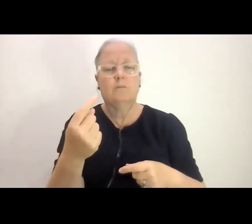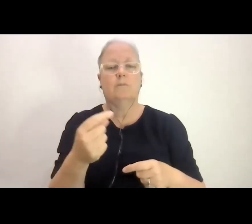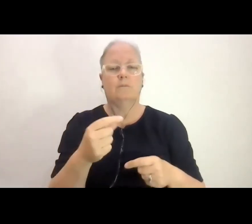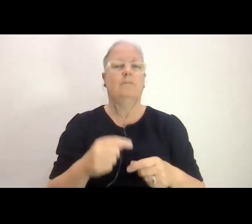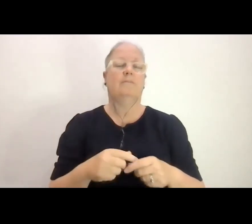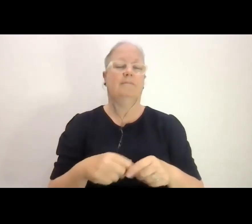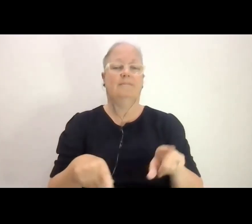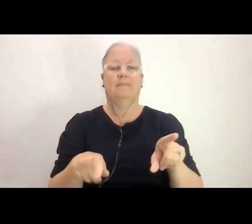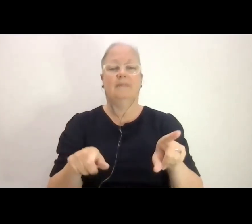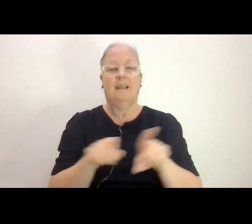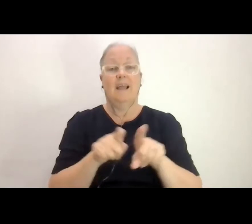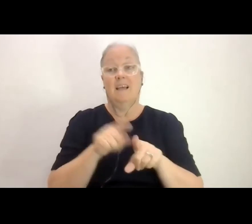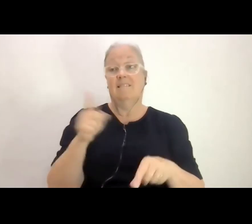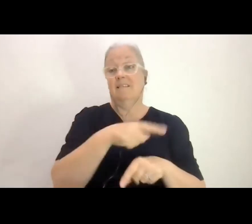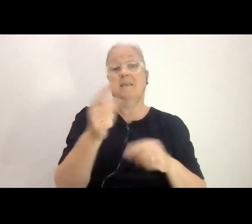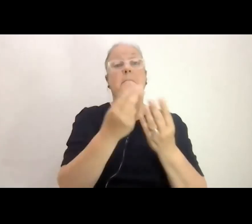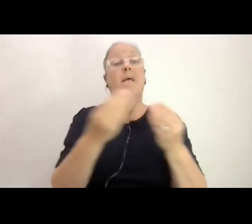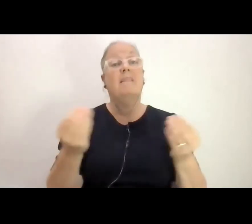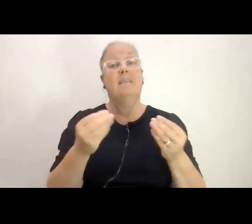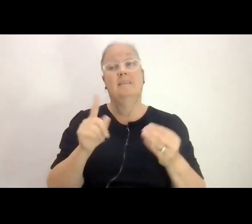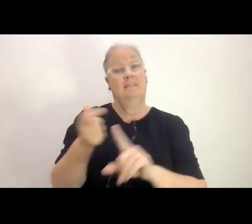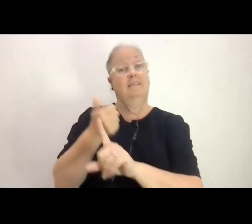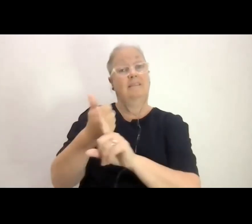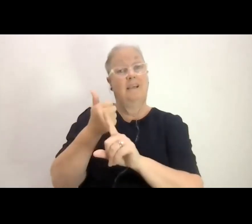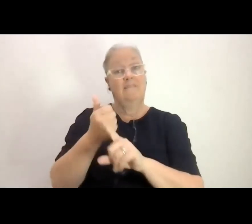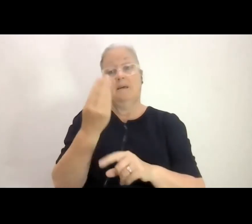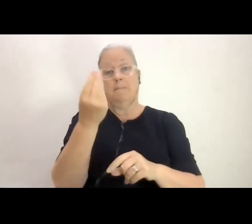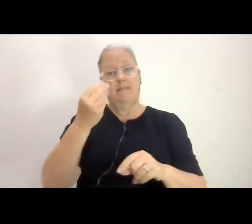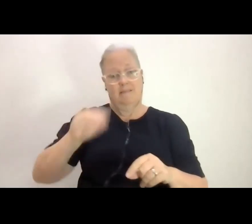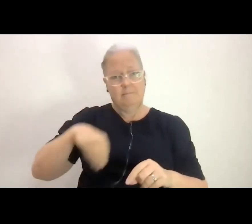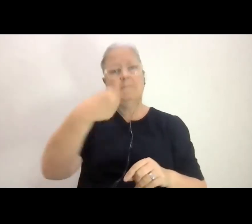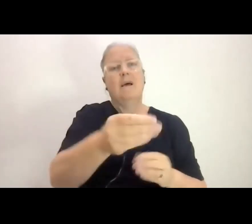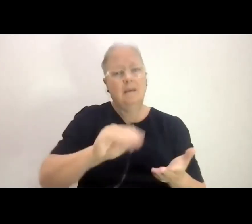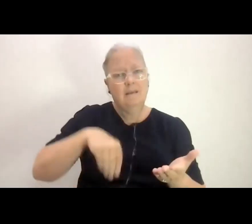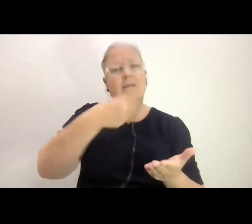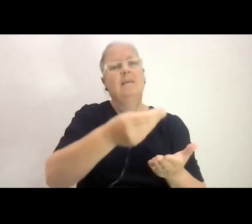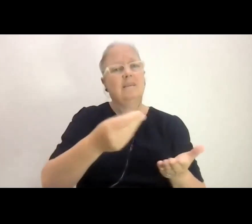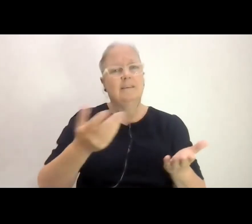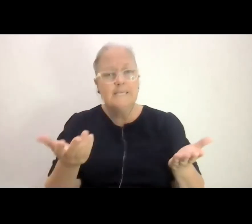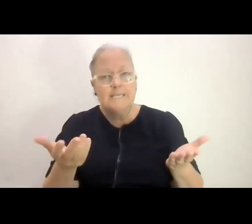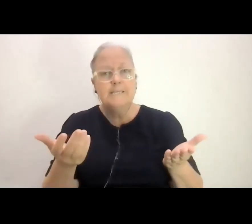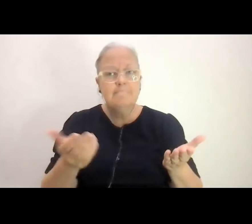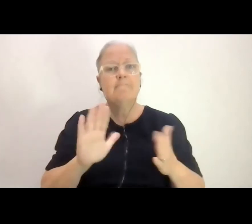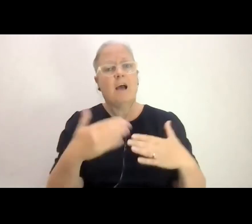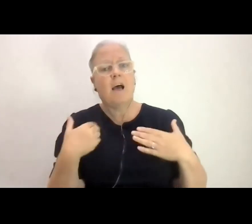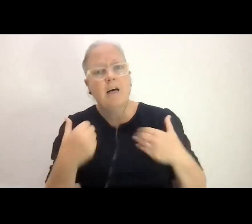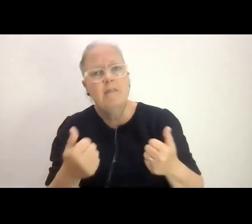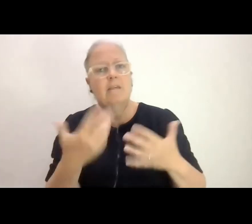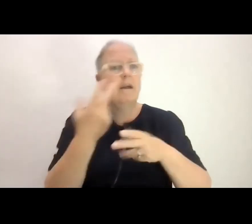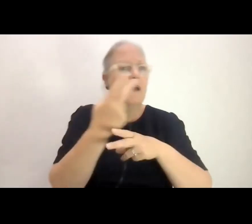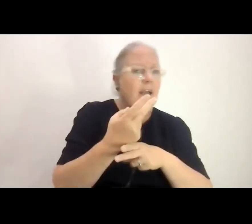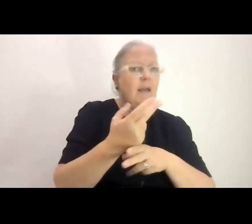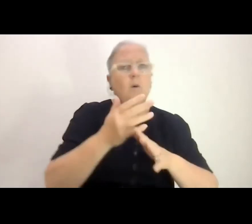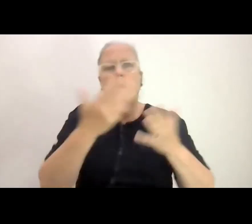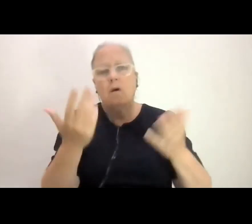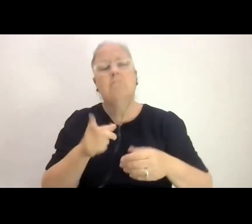out-of-pocket expense for their healthcare. This means that, you know, when they're seeking healthcare, you know, the first thing